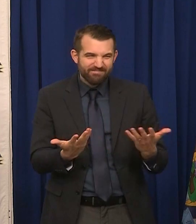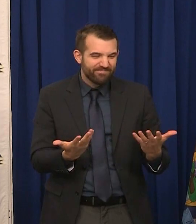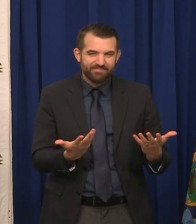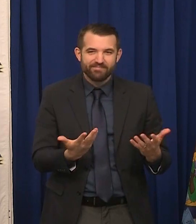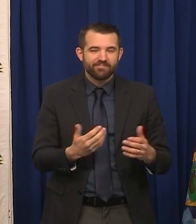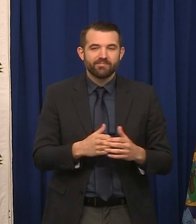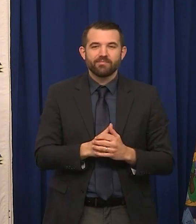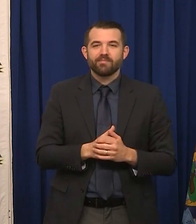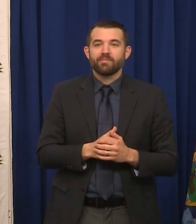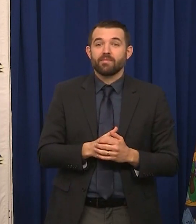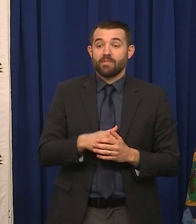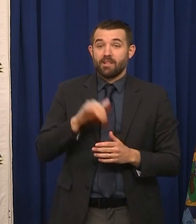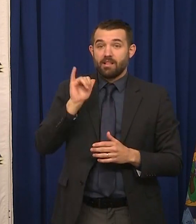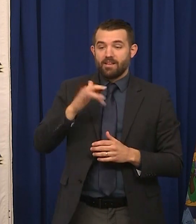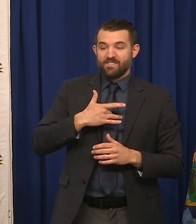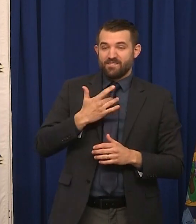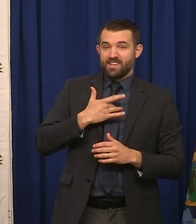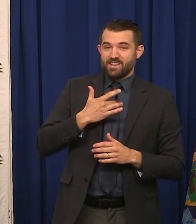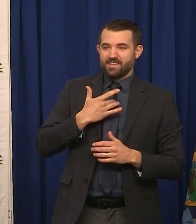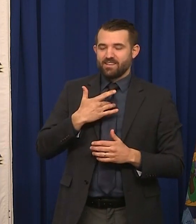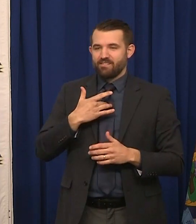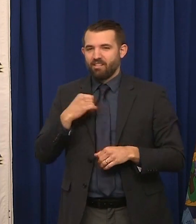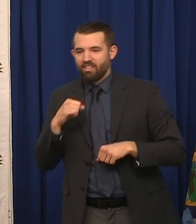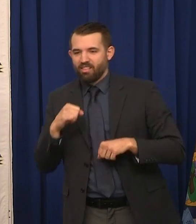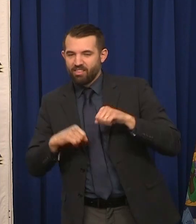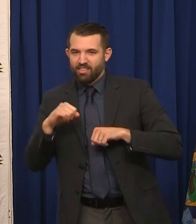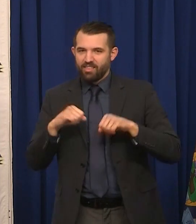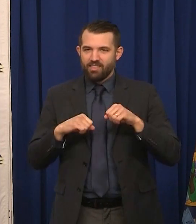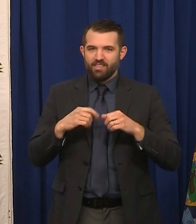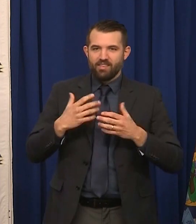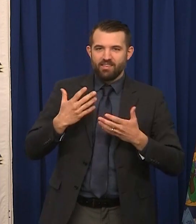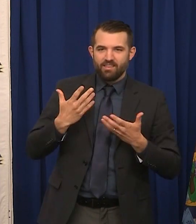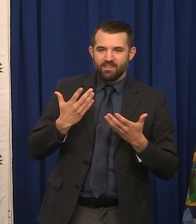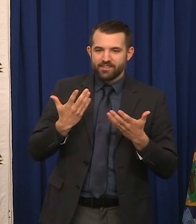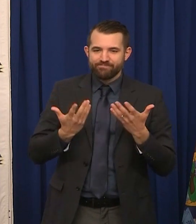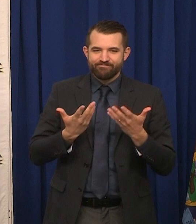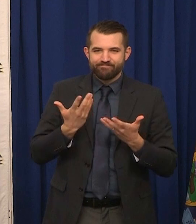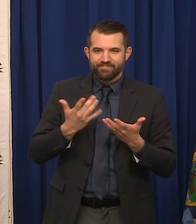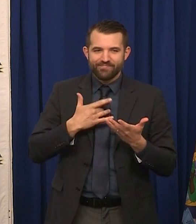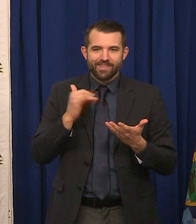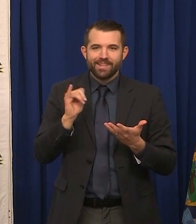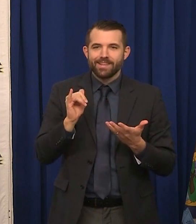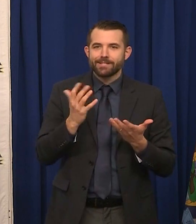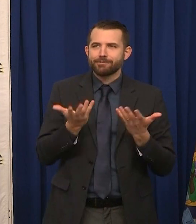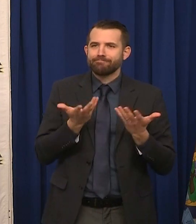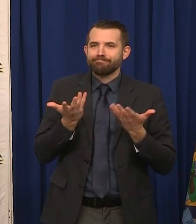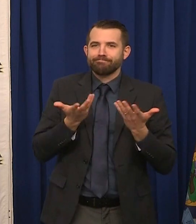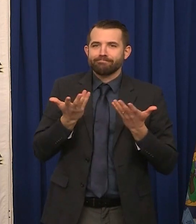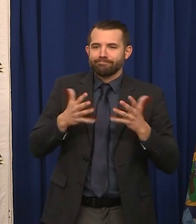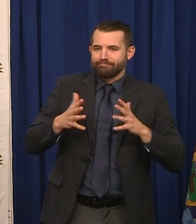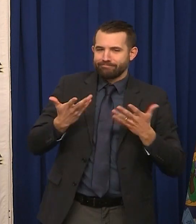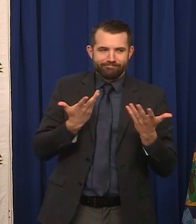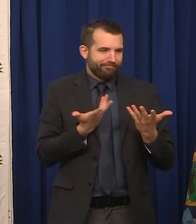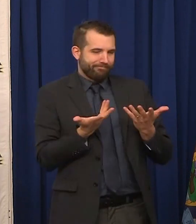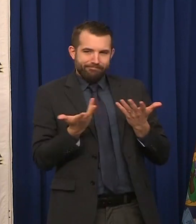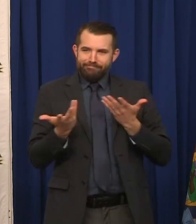that that feeling of uncertainty, those feelings of being unsettled, are